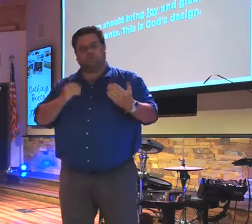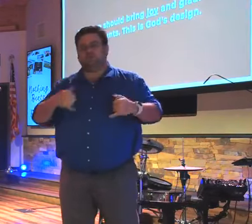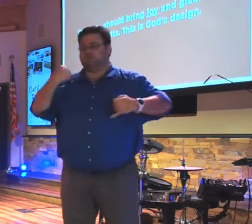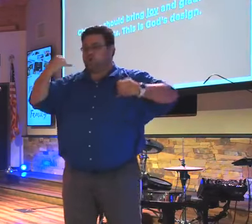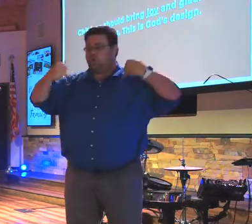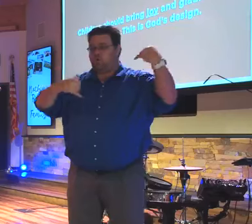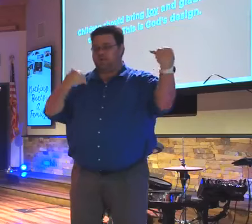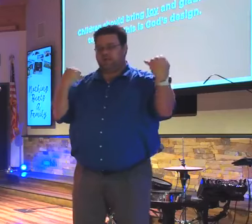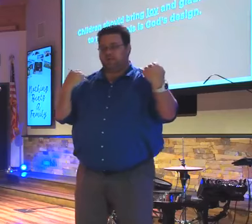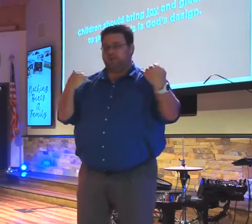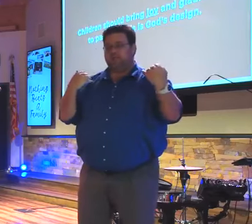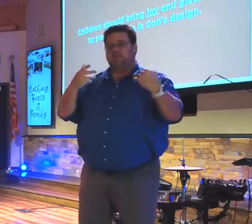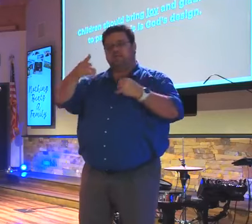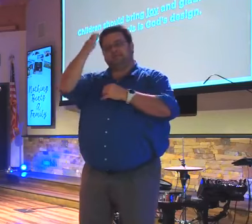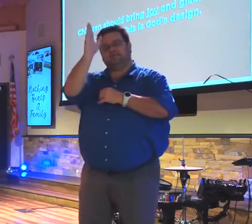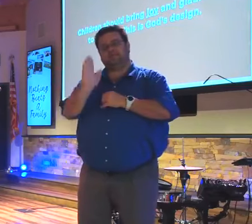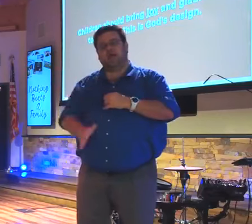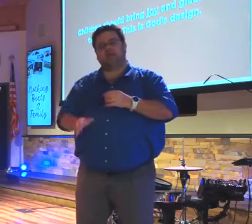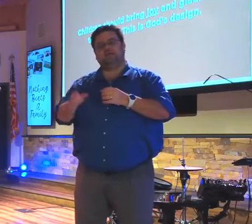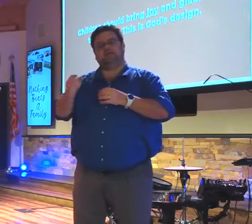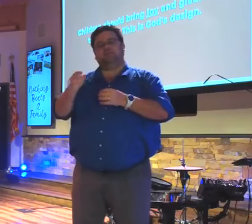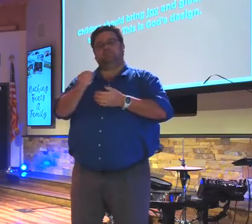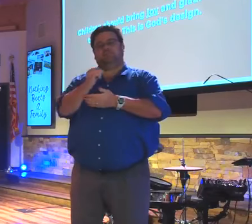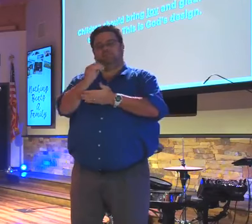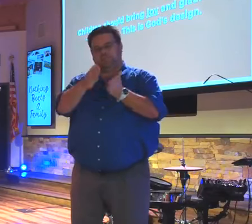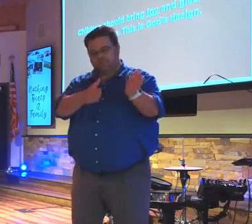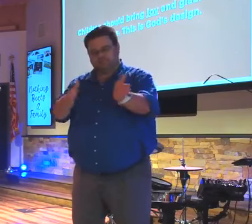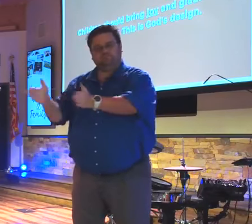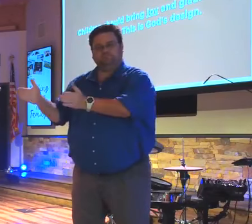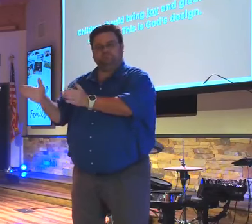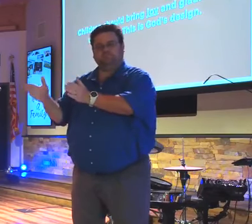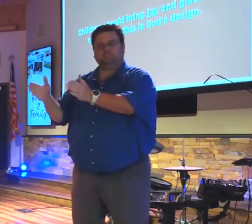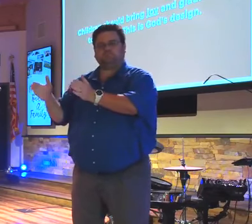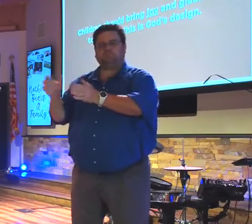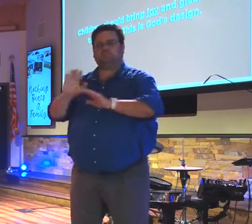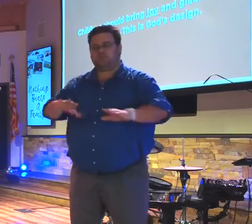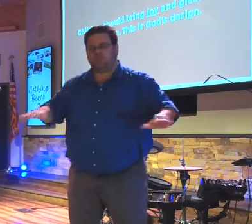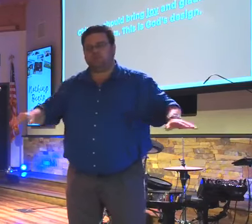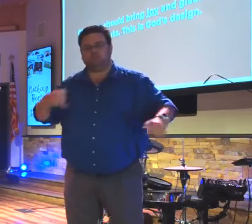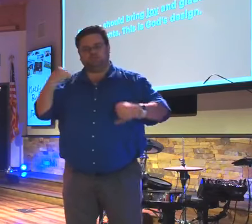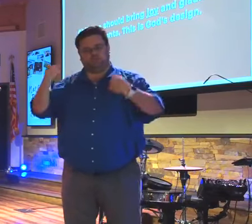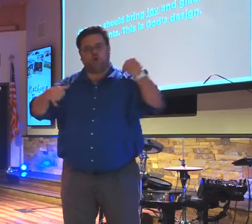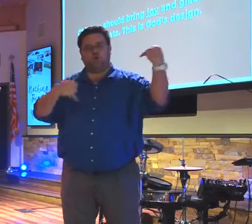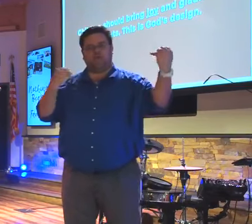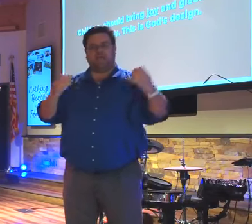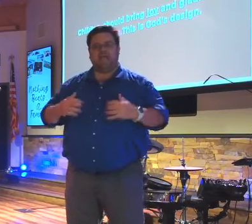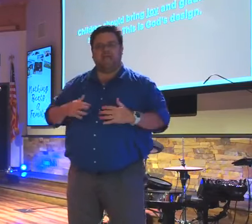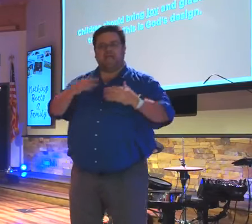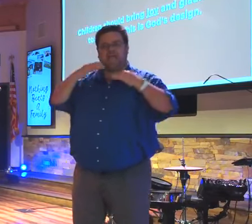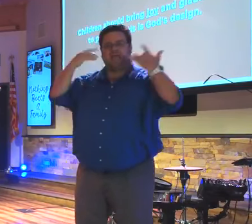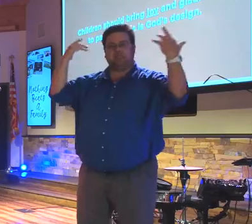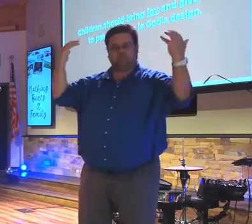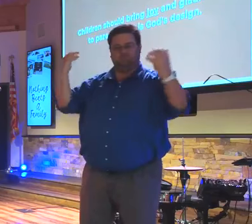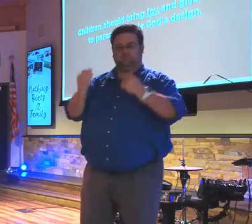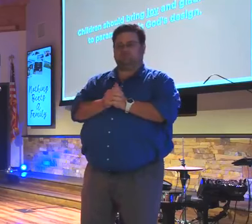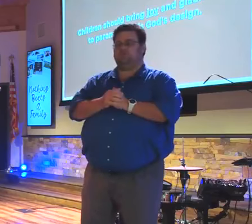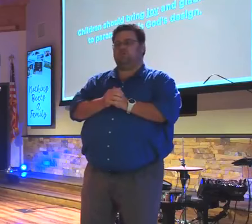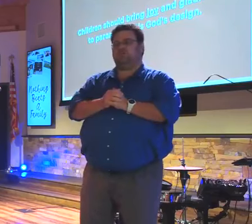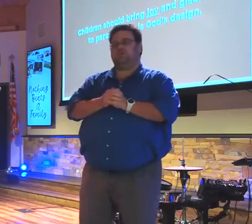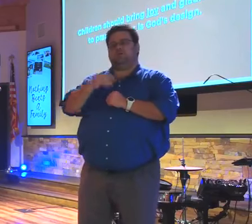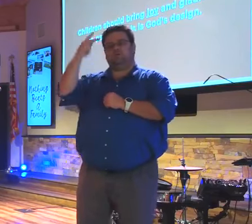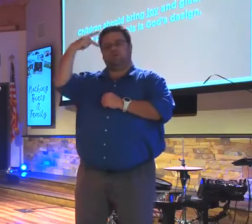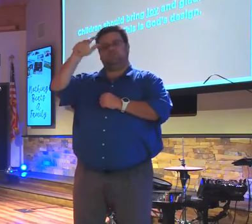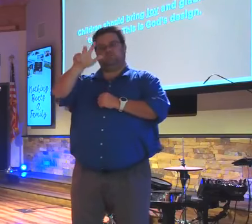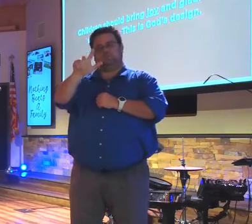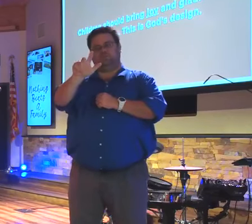Now that's God's design. God's design is that children should bring joy and gladness to parents. Look at Proverbs 23 with